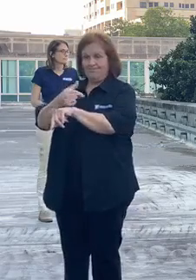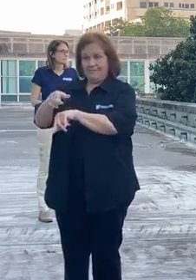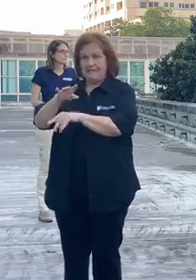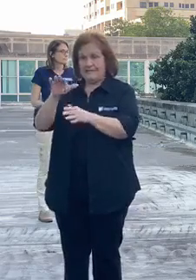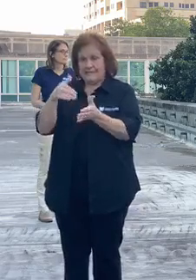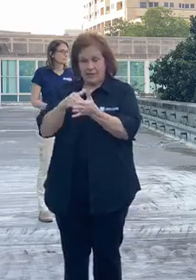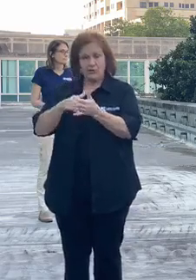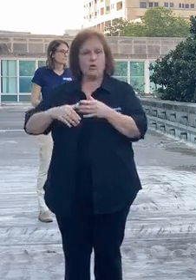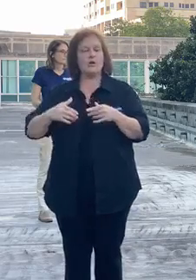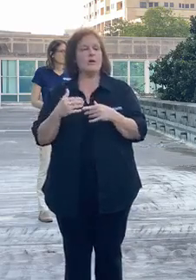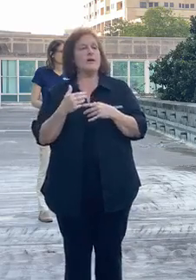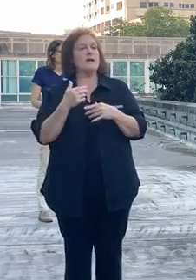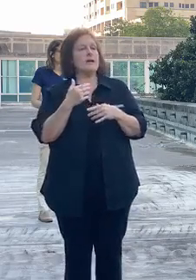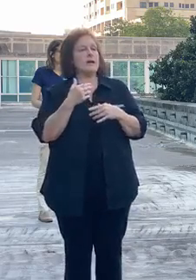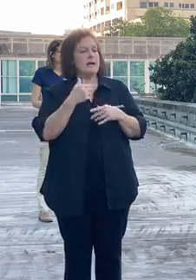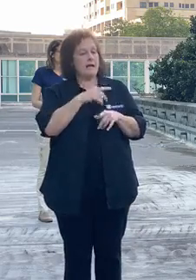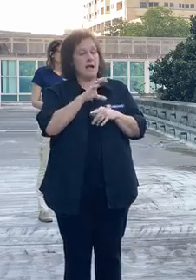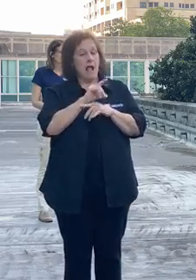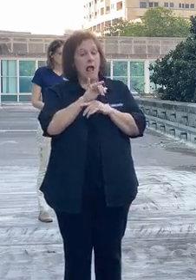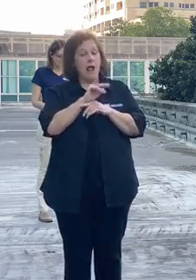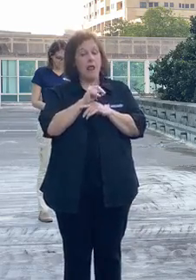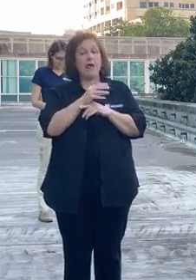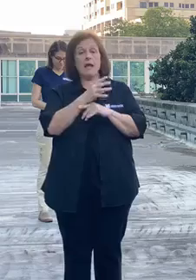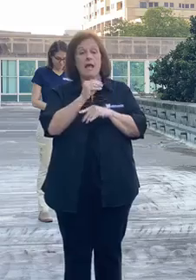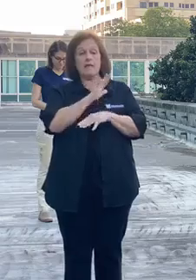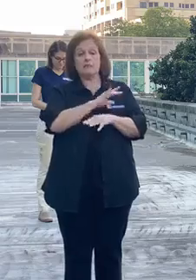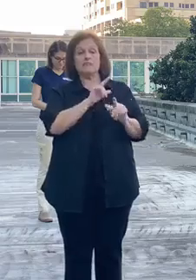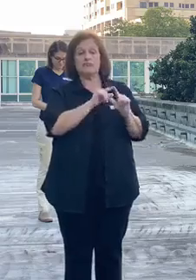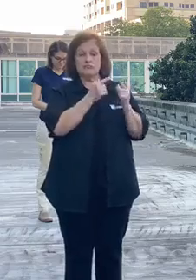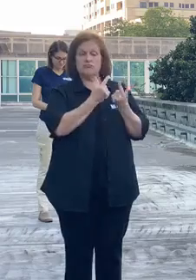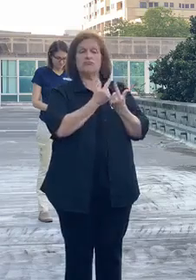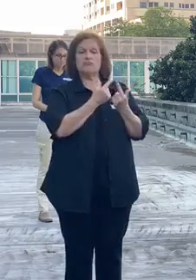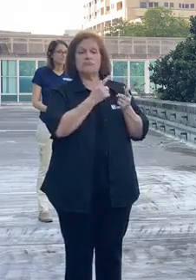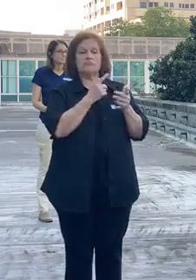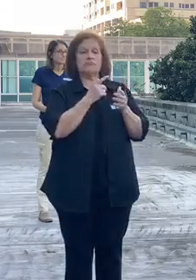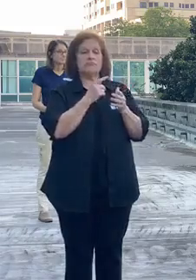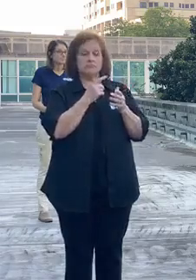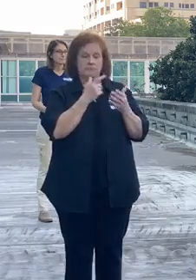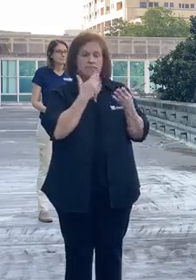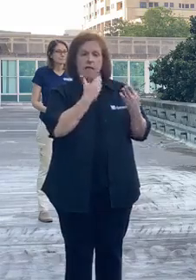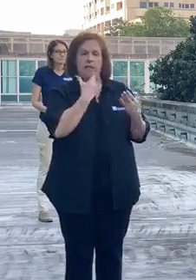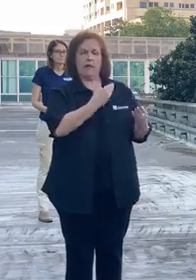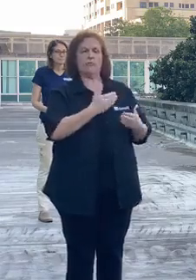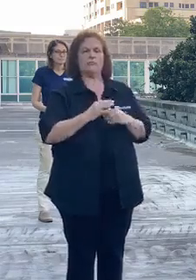I cannot say enough about Colin and his leadership. So Colin.